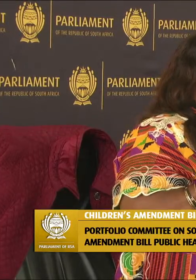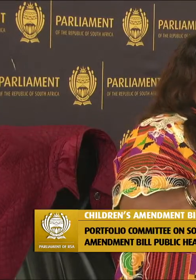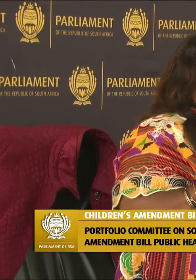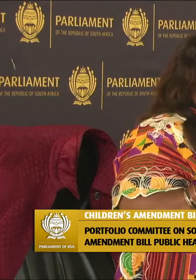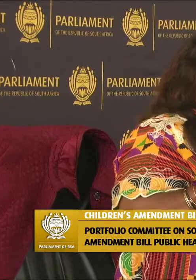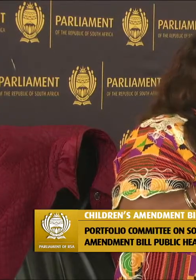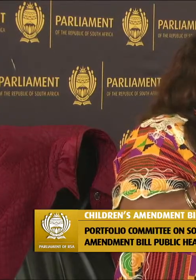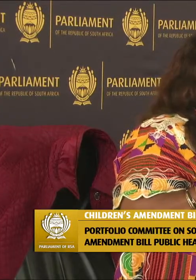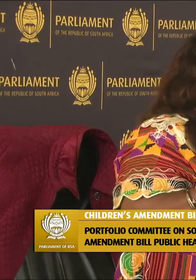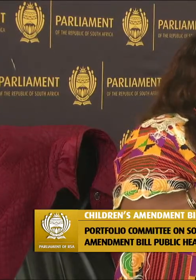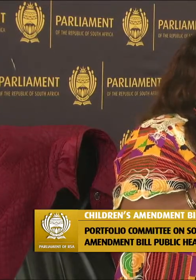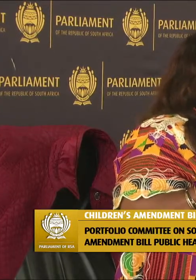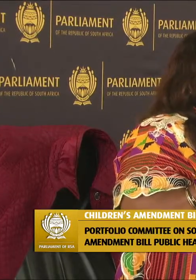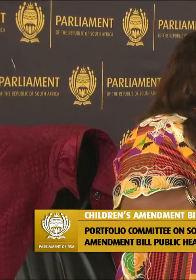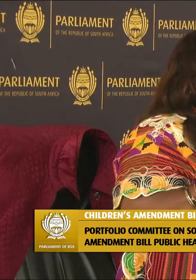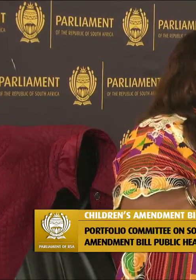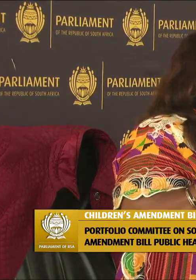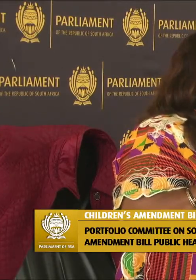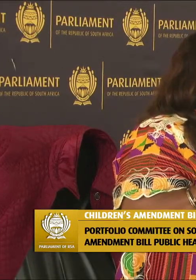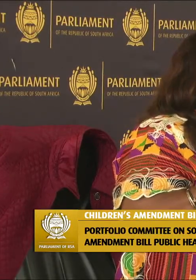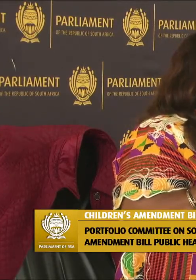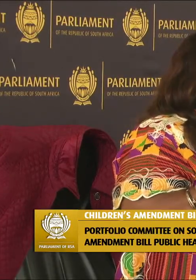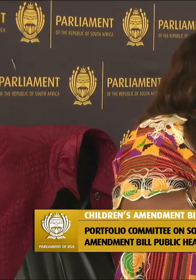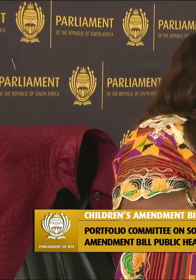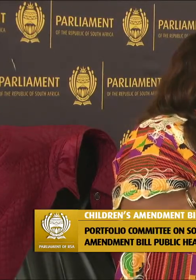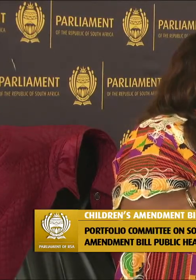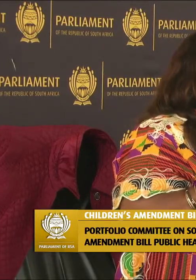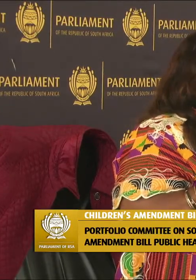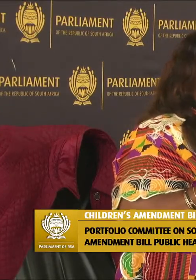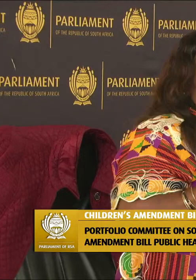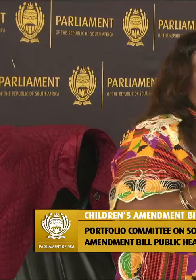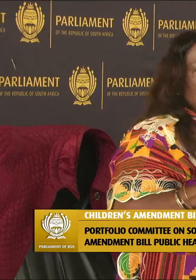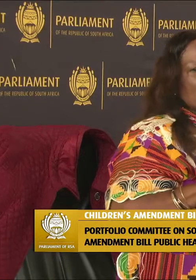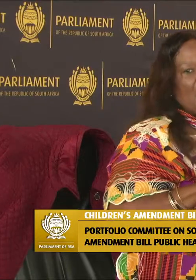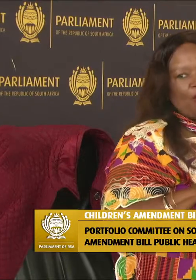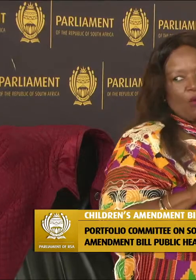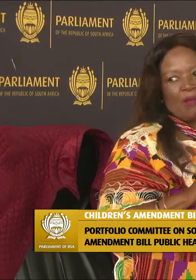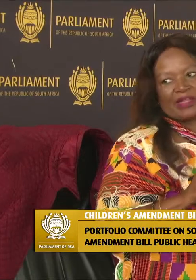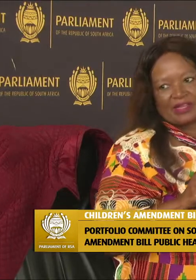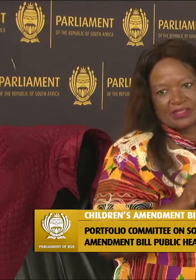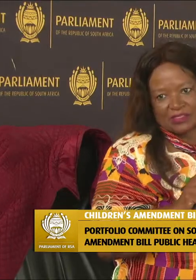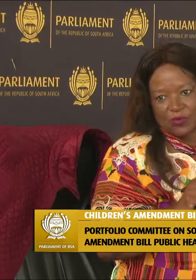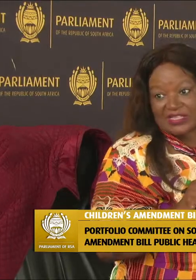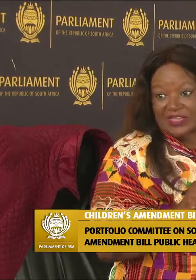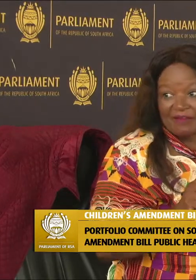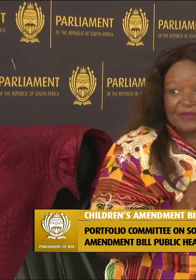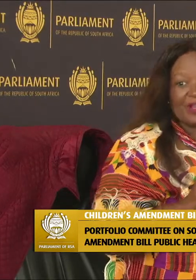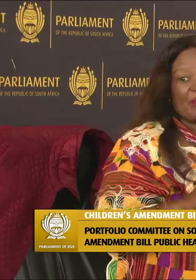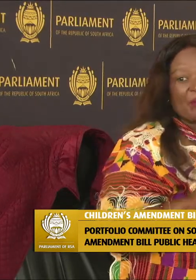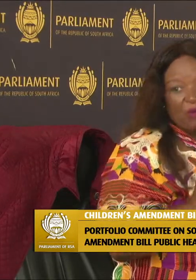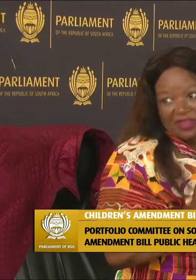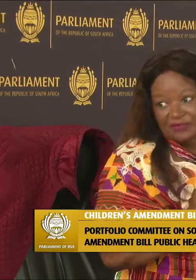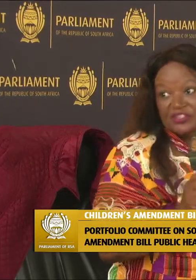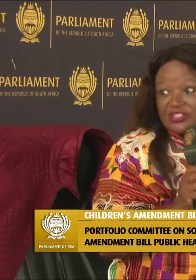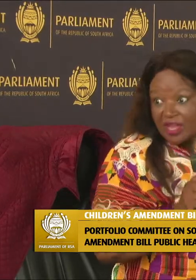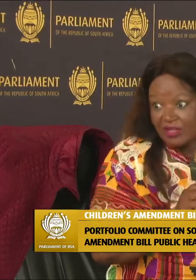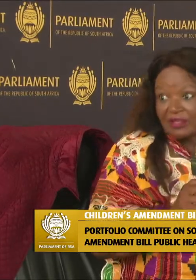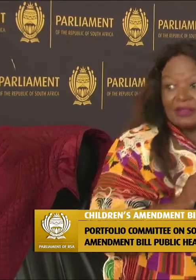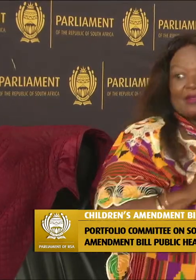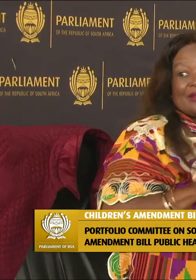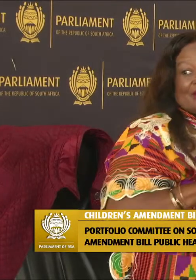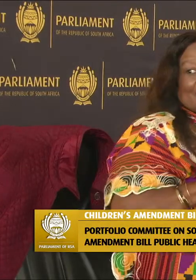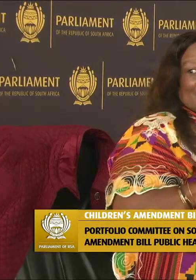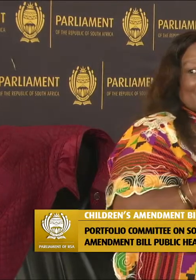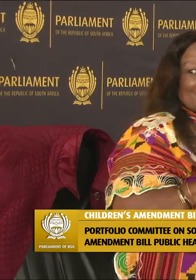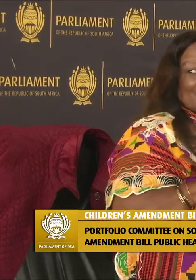you. Ndiyabulela. Thank you. Sinayo nemedia esinayo apa nabo bahlezi kwezitafile mabawavishe. We